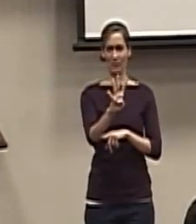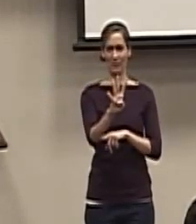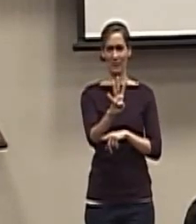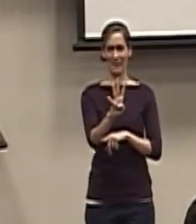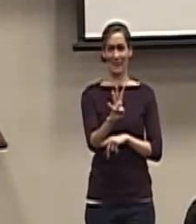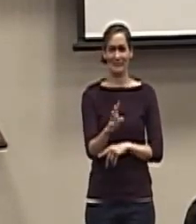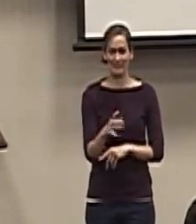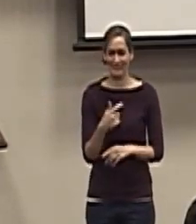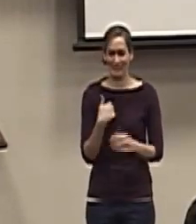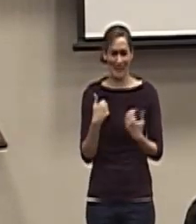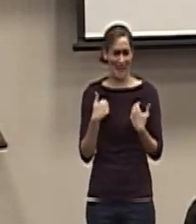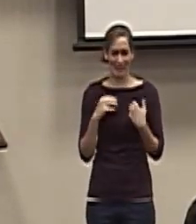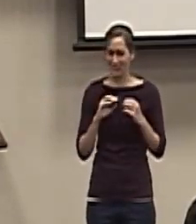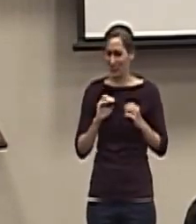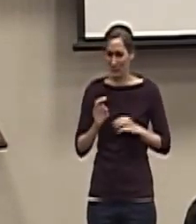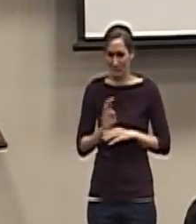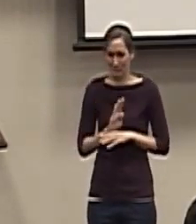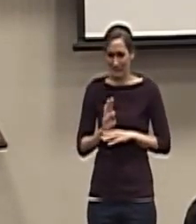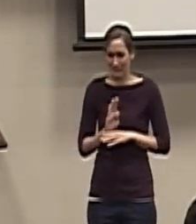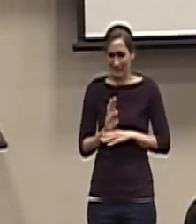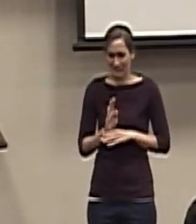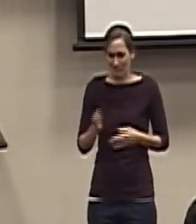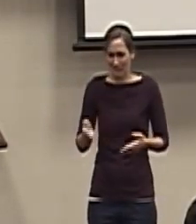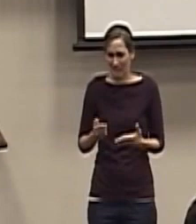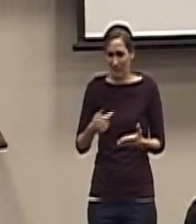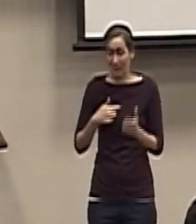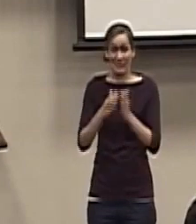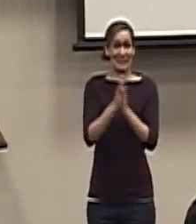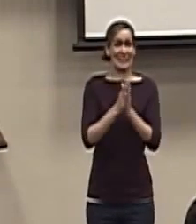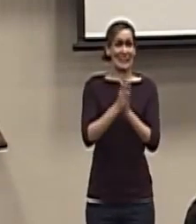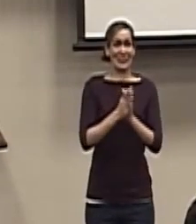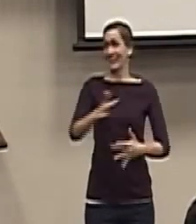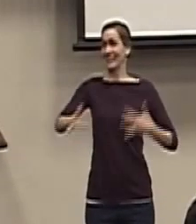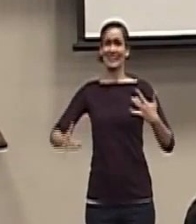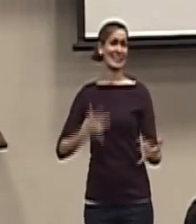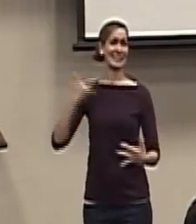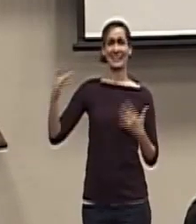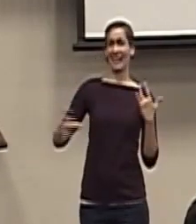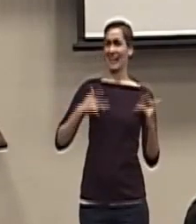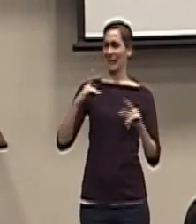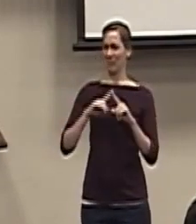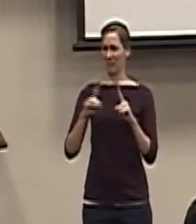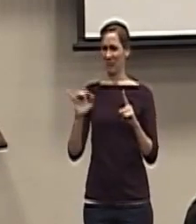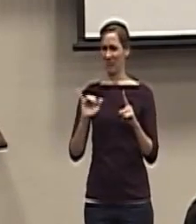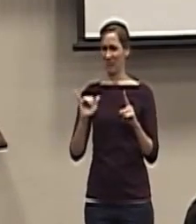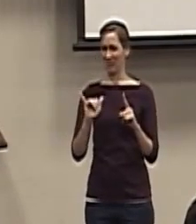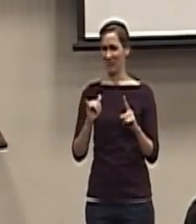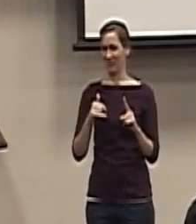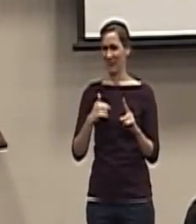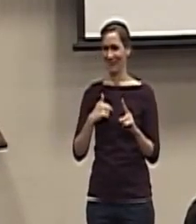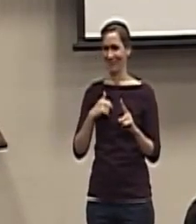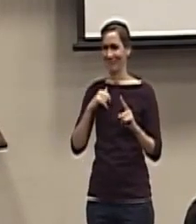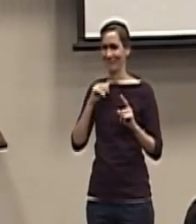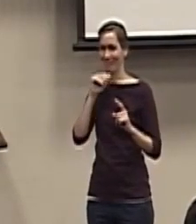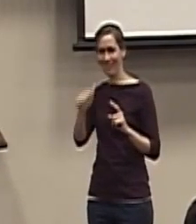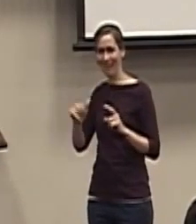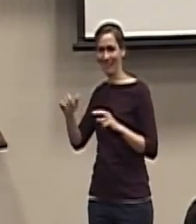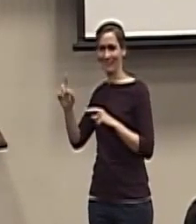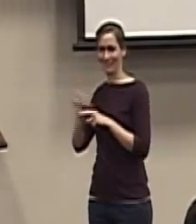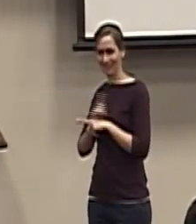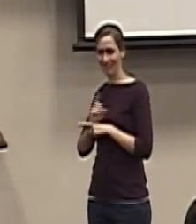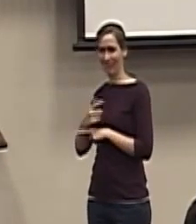here. I was eager and I was excited, but I was also, as I mentioned, undisciplined and immature.